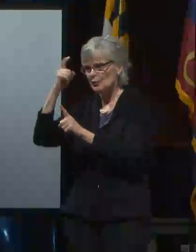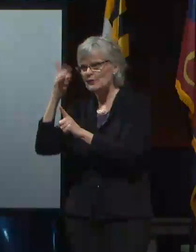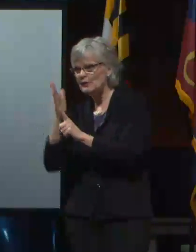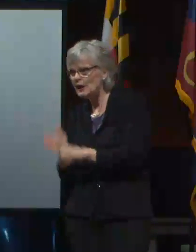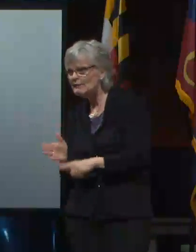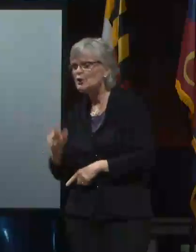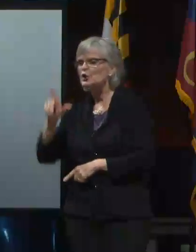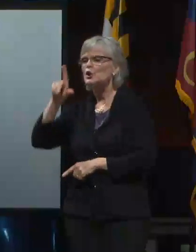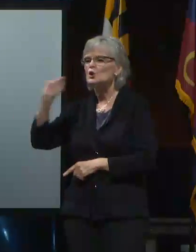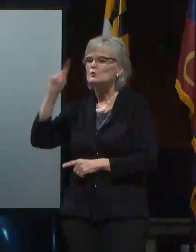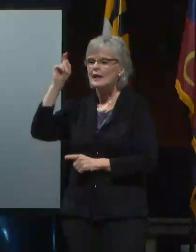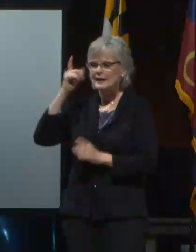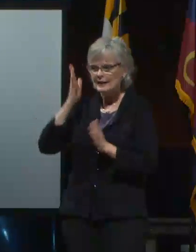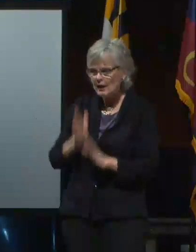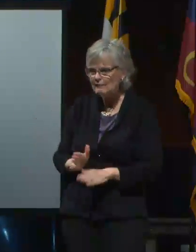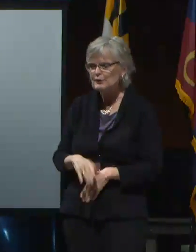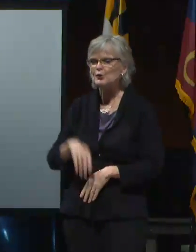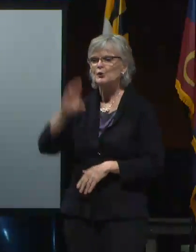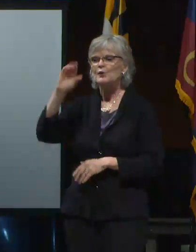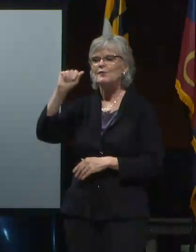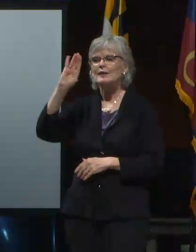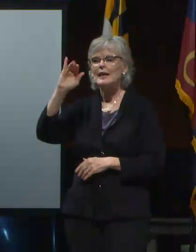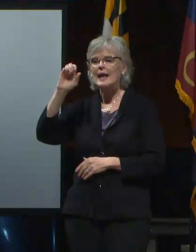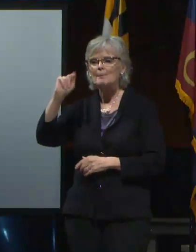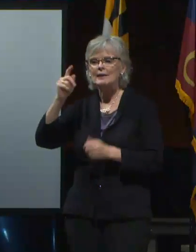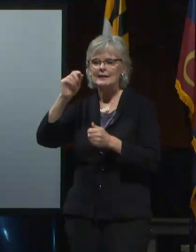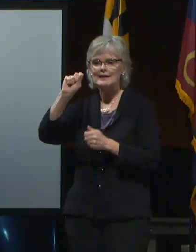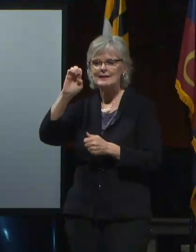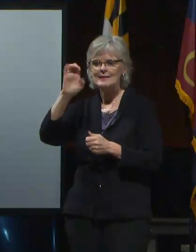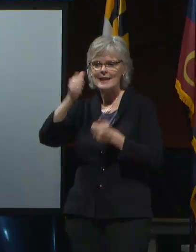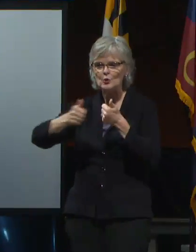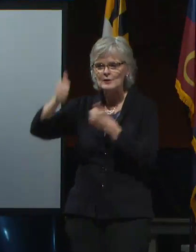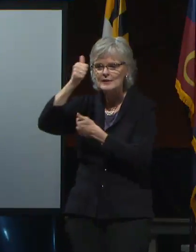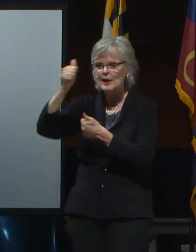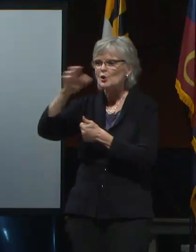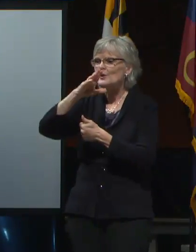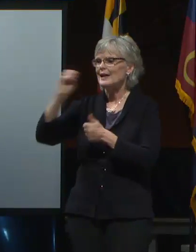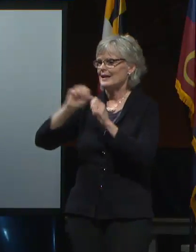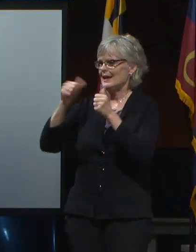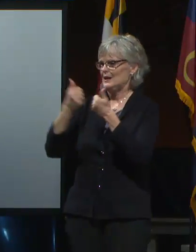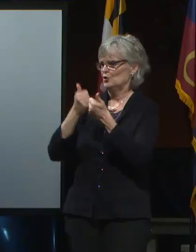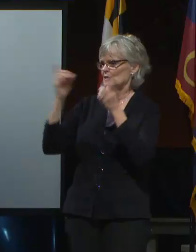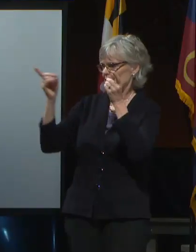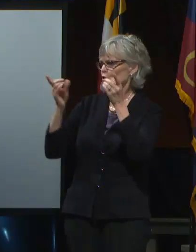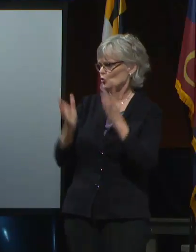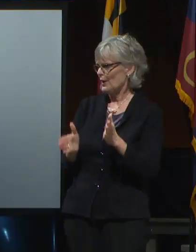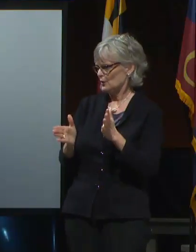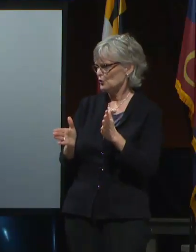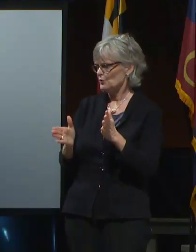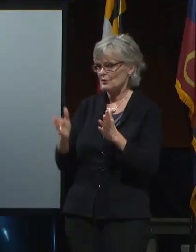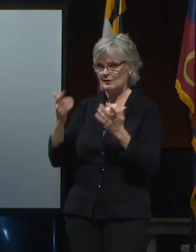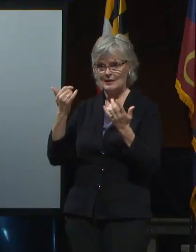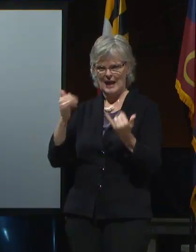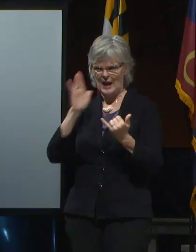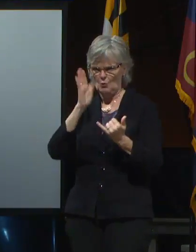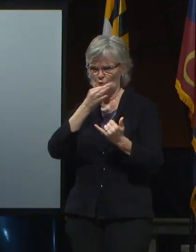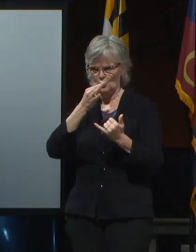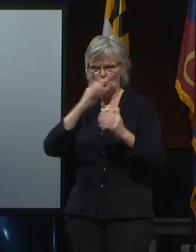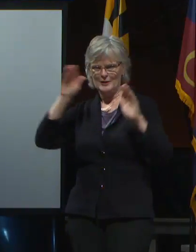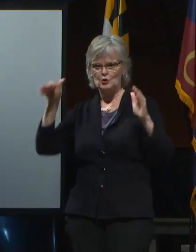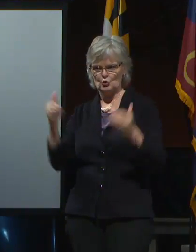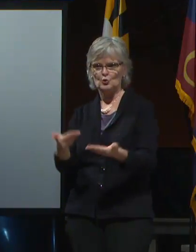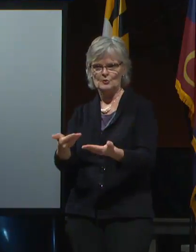the lieutenant governor, the cabinet secretaries, and agency directors, whom I am about to introduce